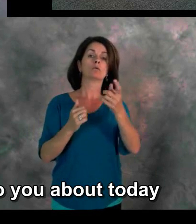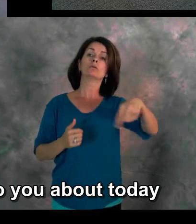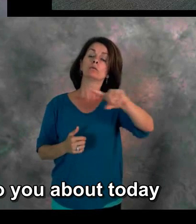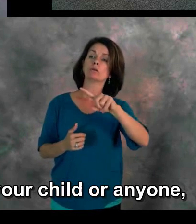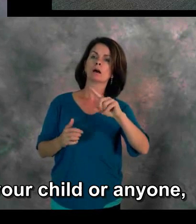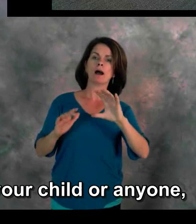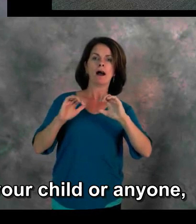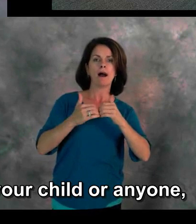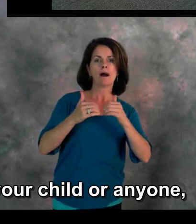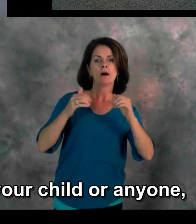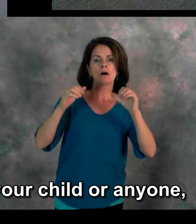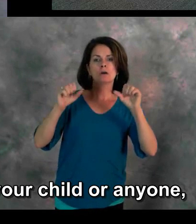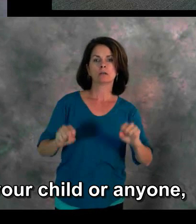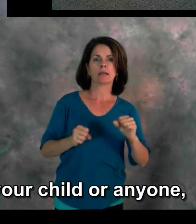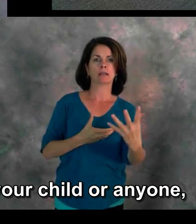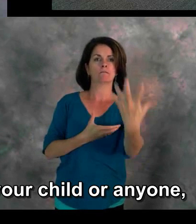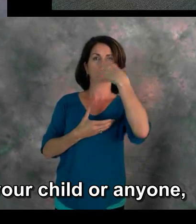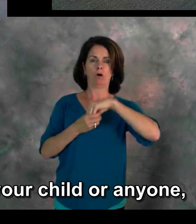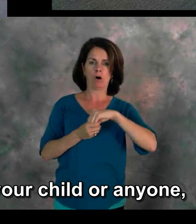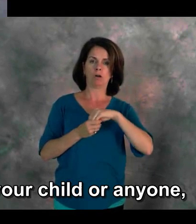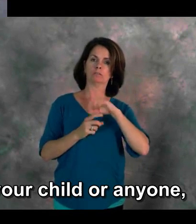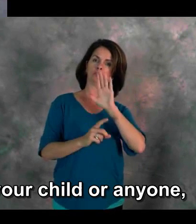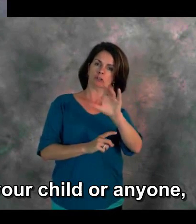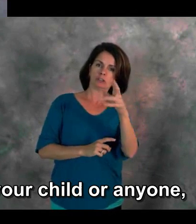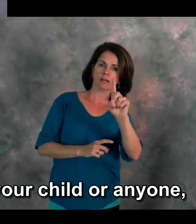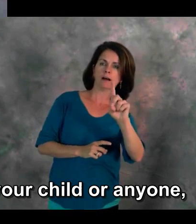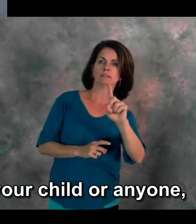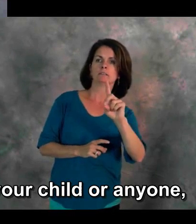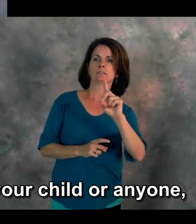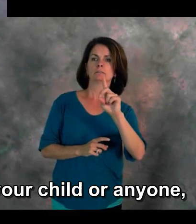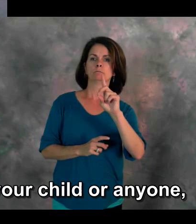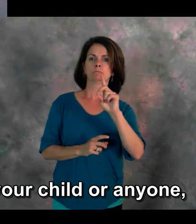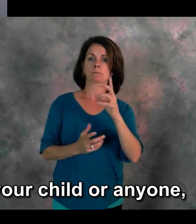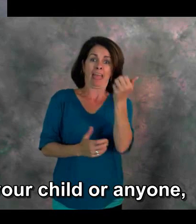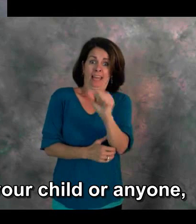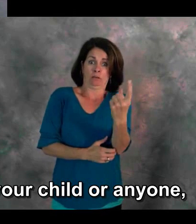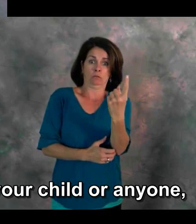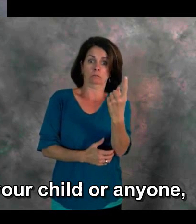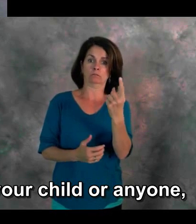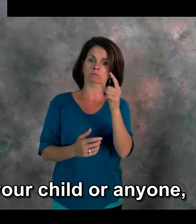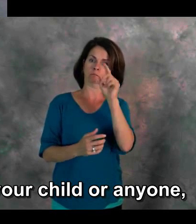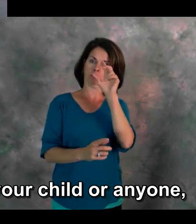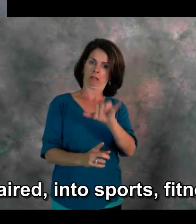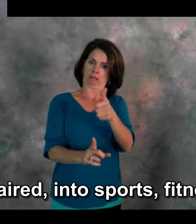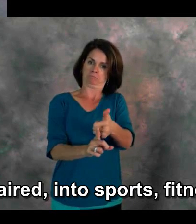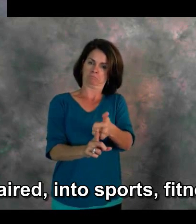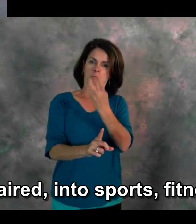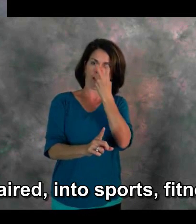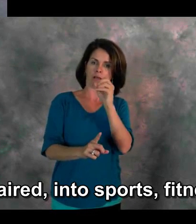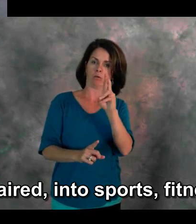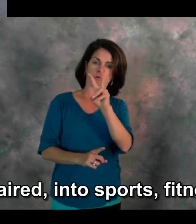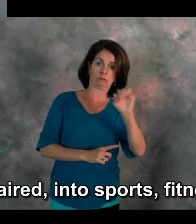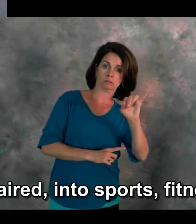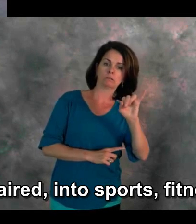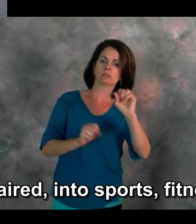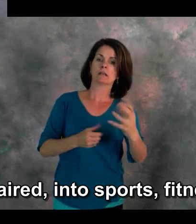today is how you can involve your child or anyone who is